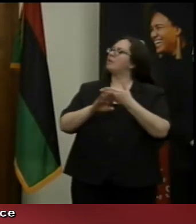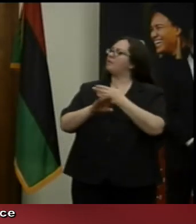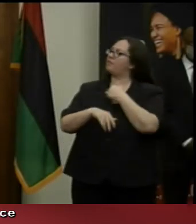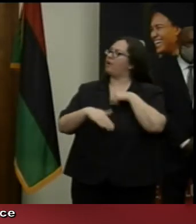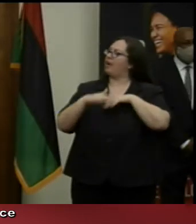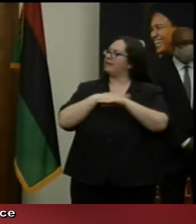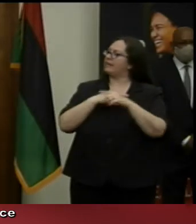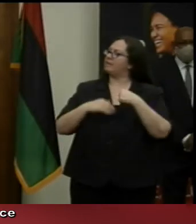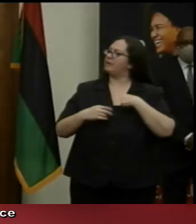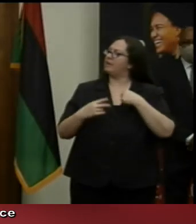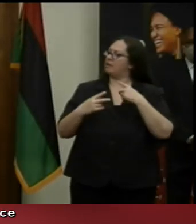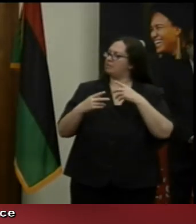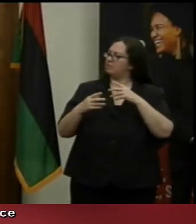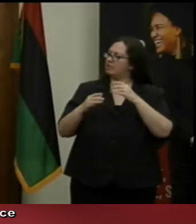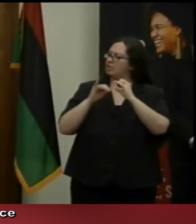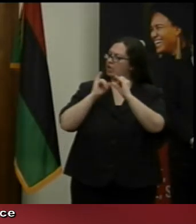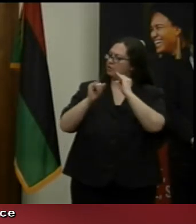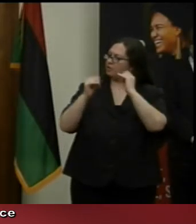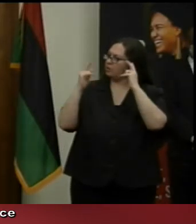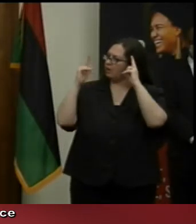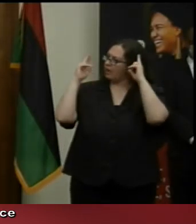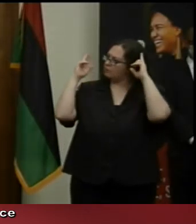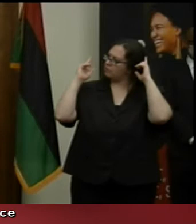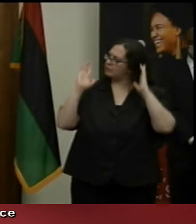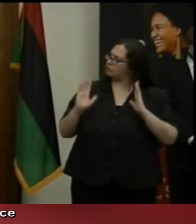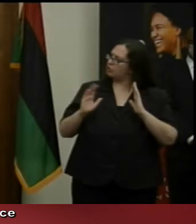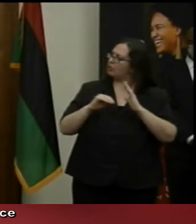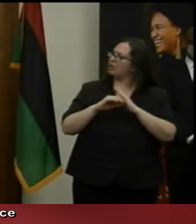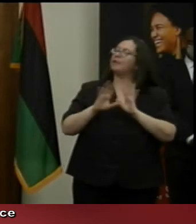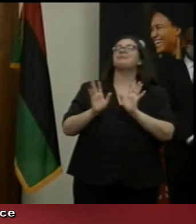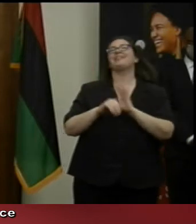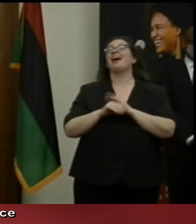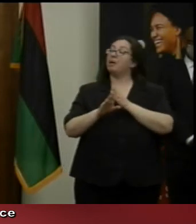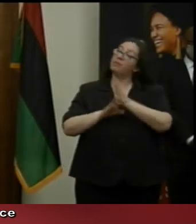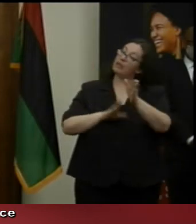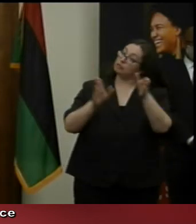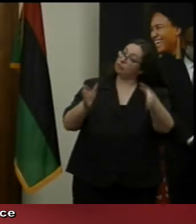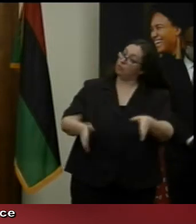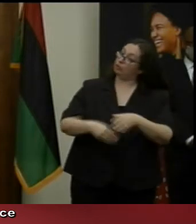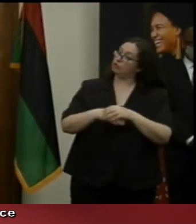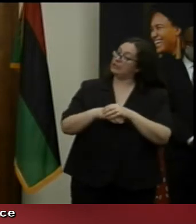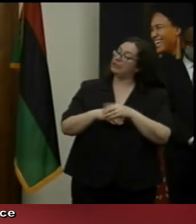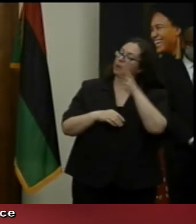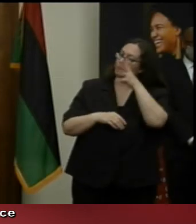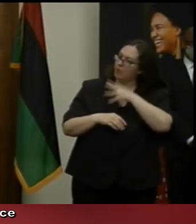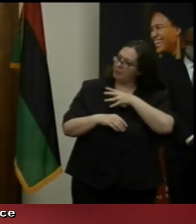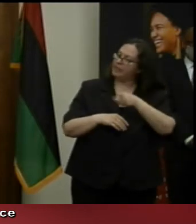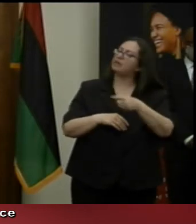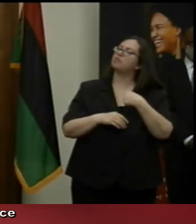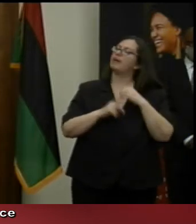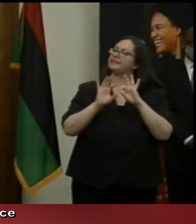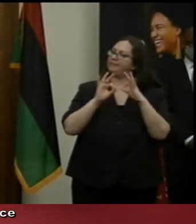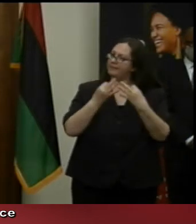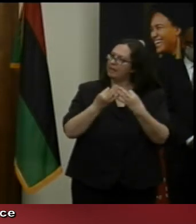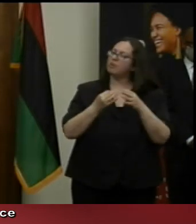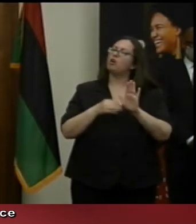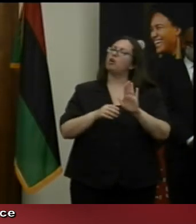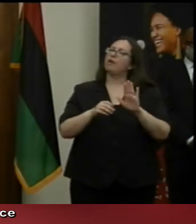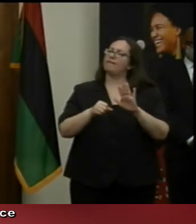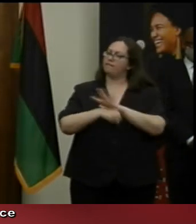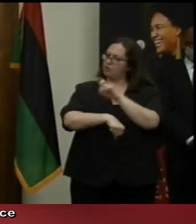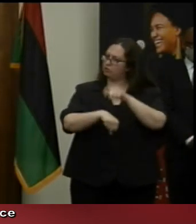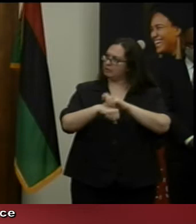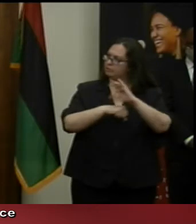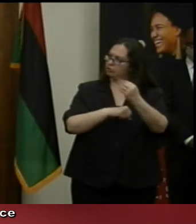worked with you, or I guess I should say a stylist, a professional. Right. She's a woman, she's got a family, it's her full-time job,